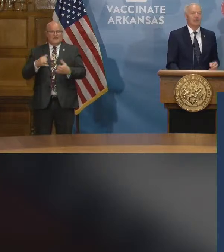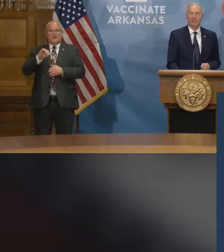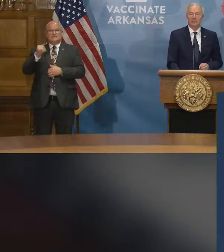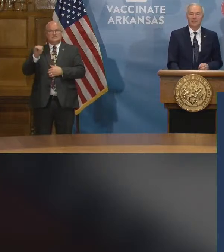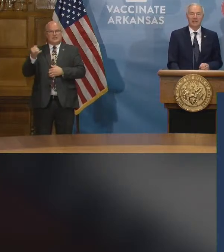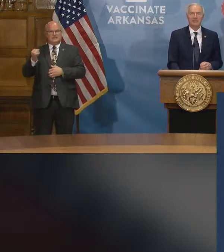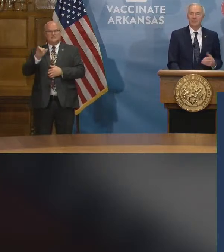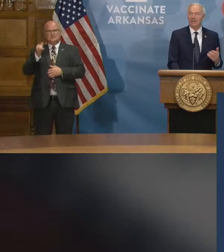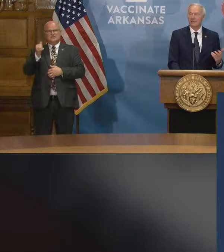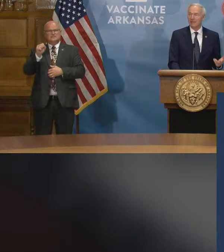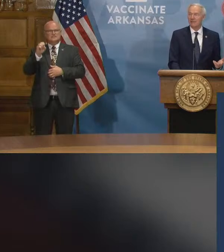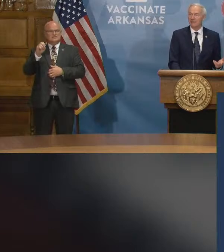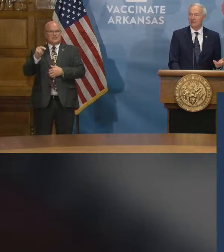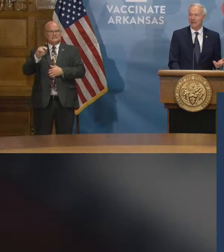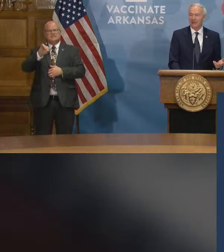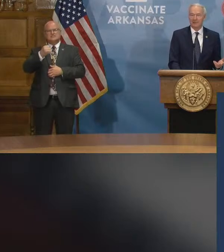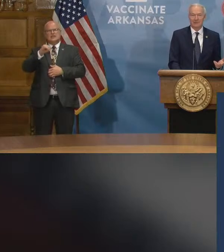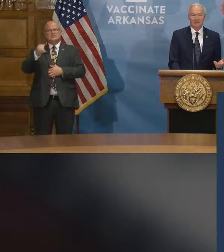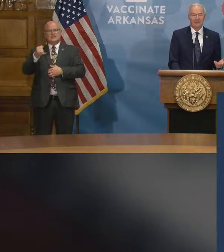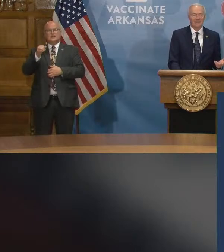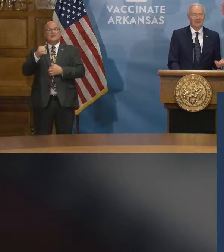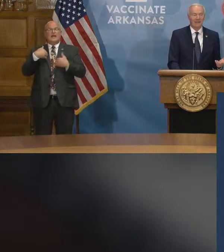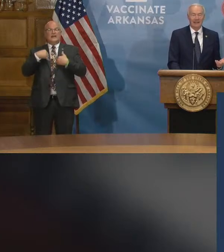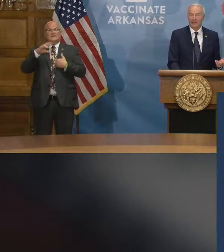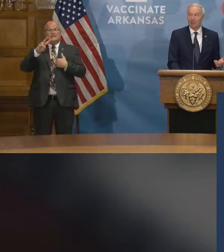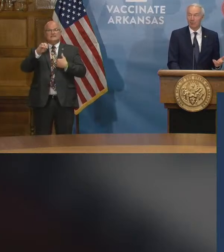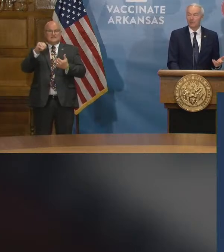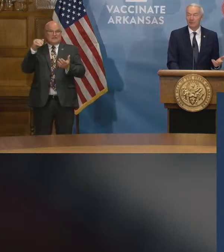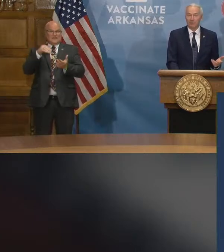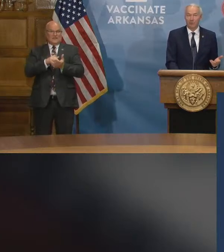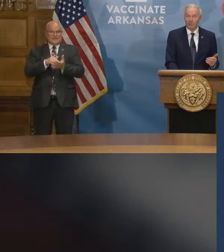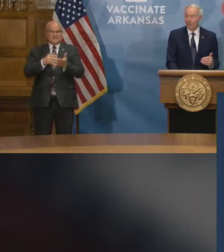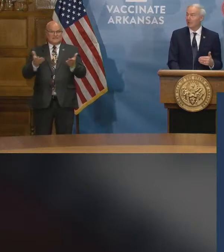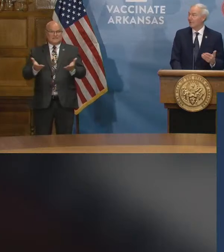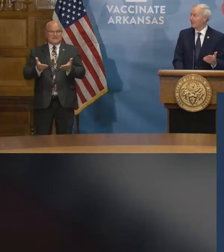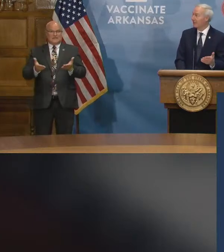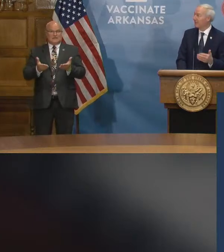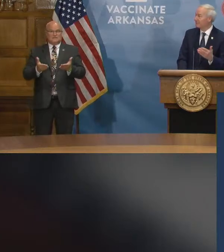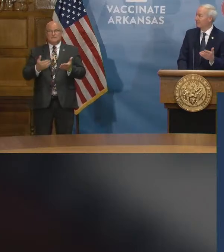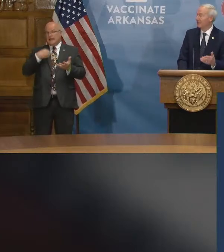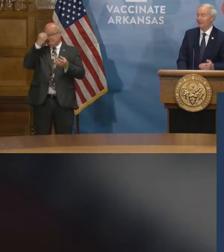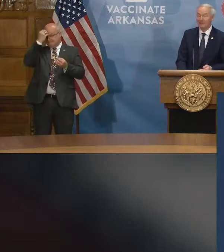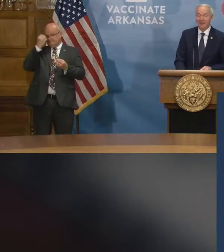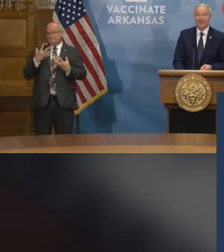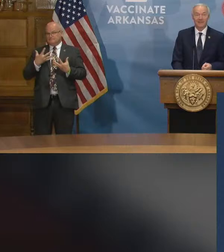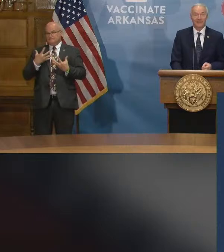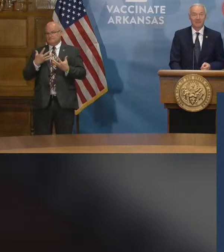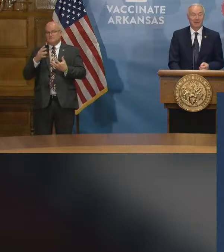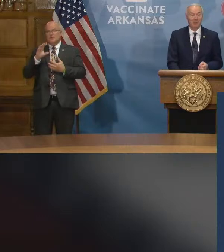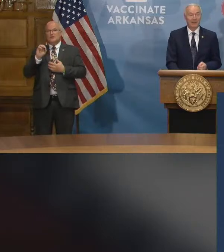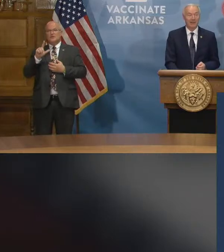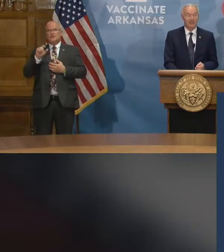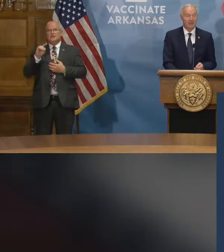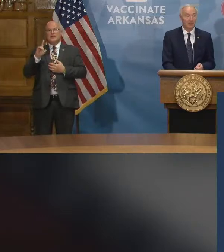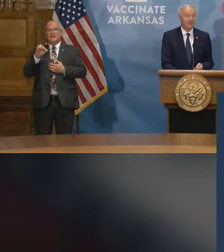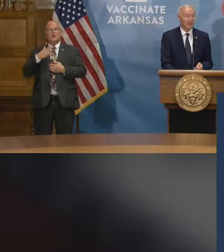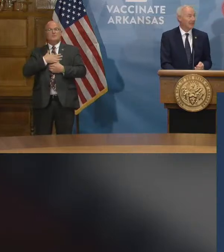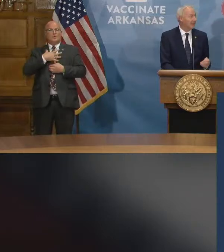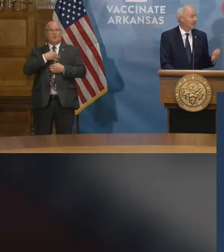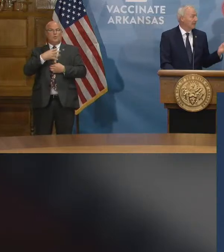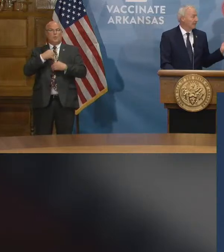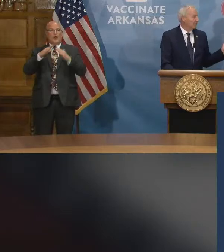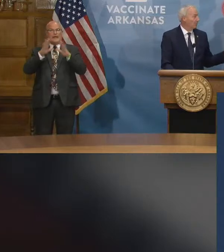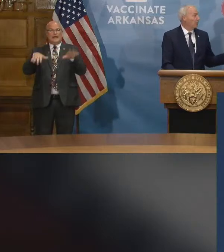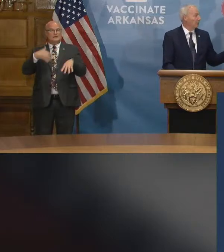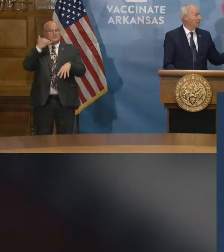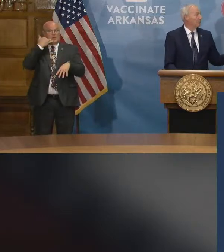Janssen, which is the J&J, 70,000. And I was informed, Colonel Ader, that in my White House call